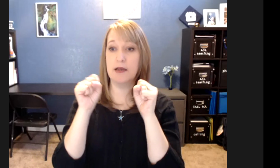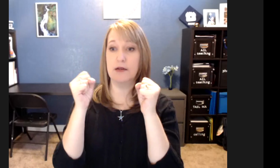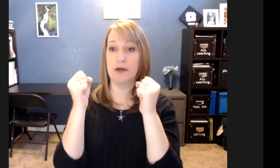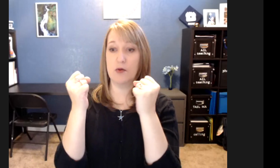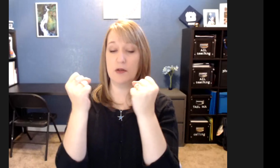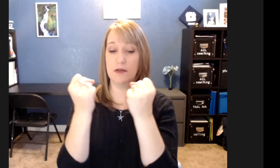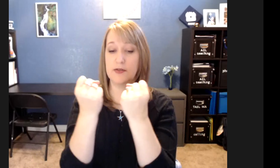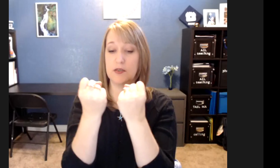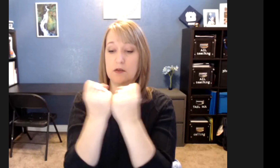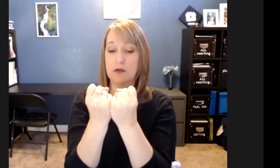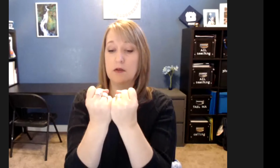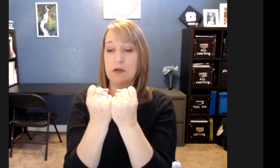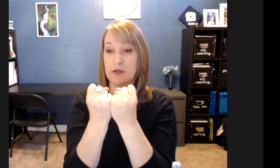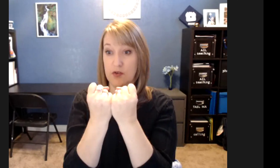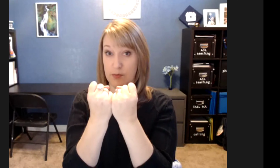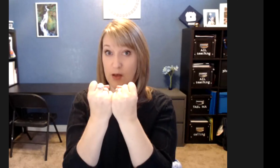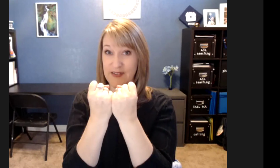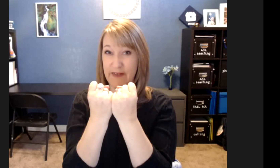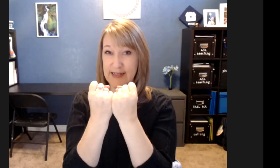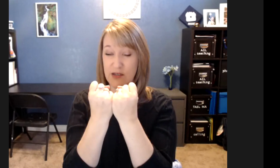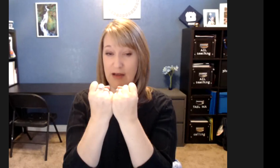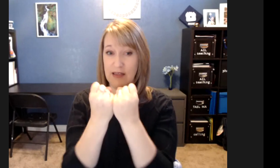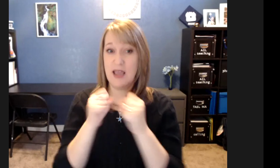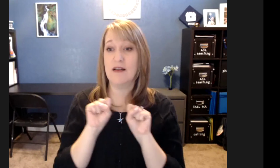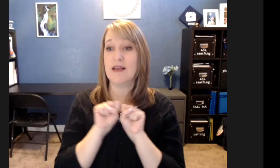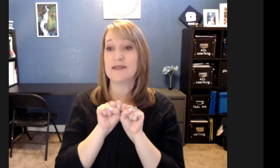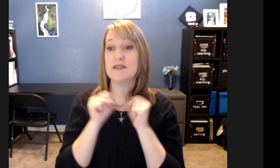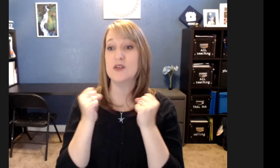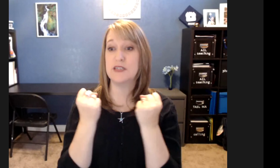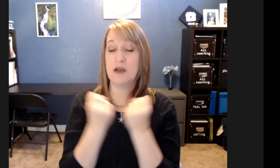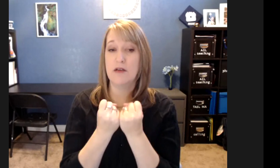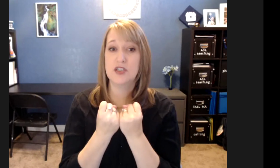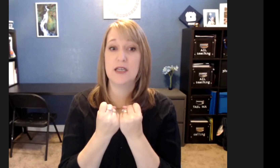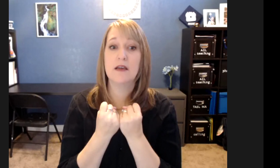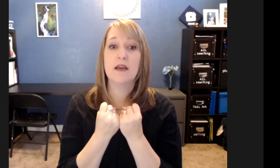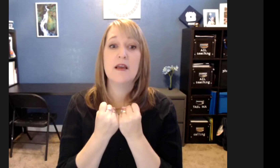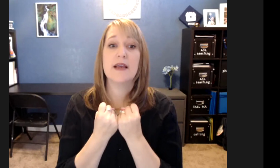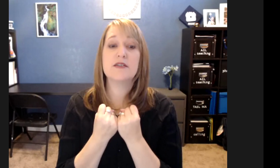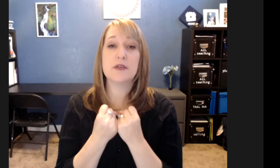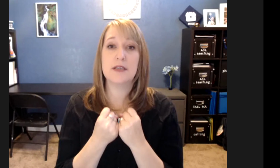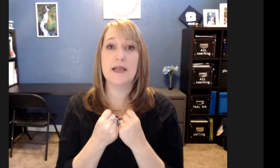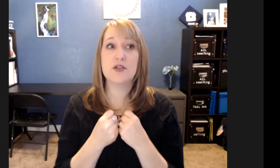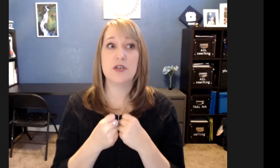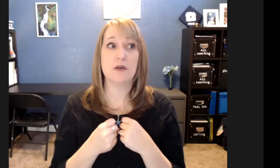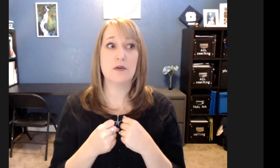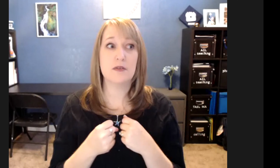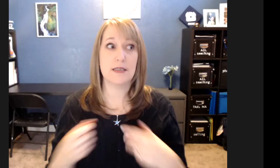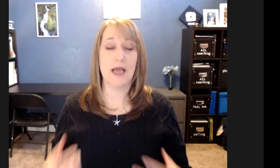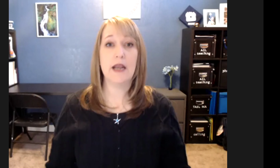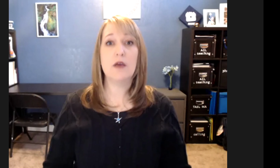and then go in a little circle so that your palms face you at the end. That's sociology. It's related to society or